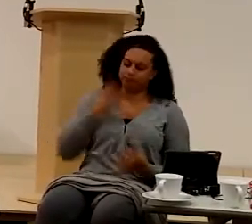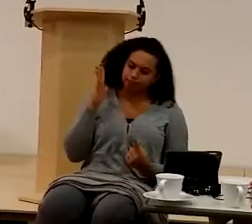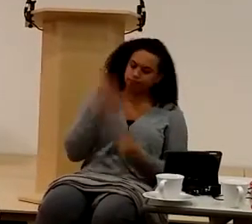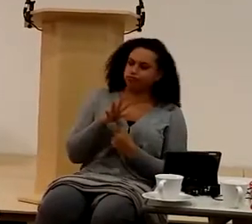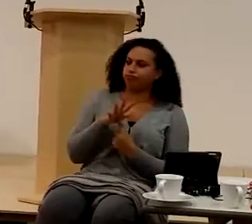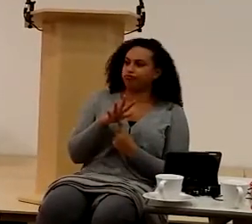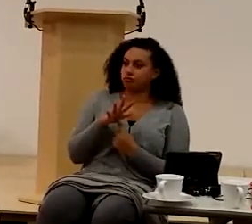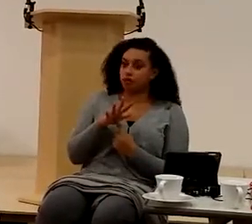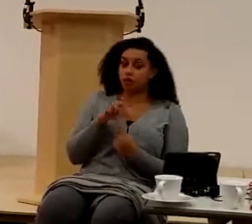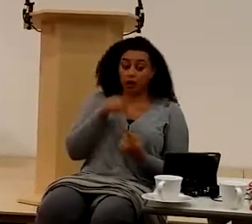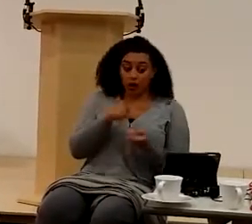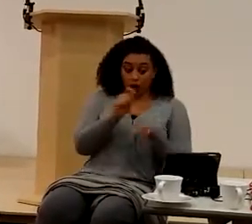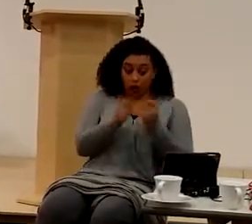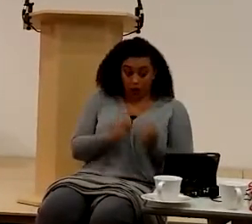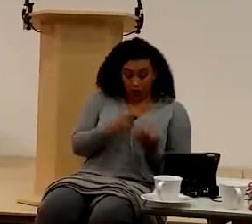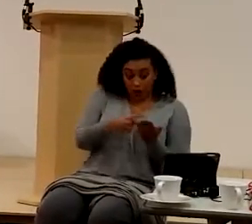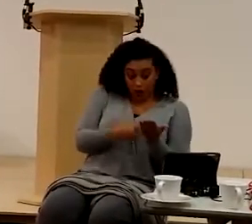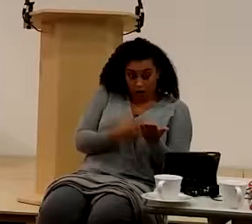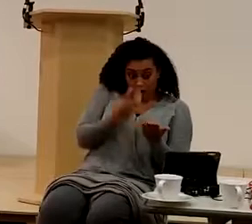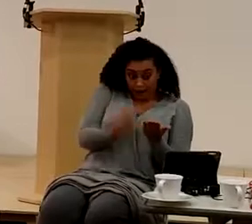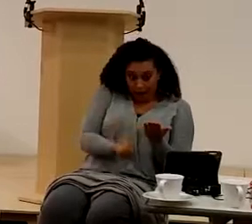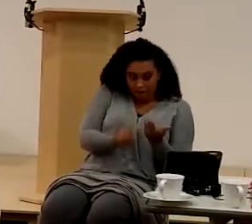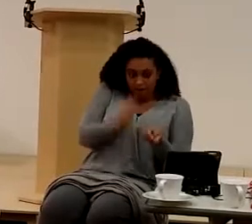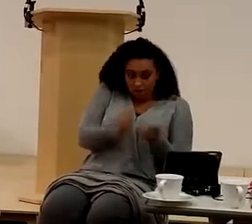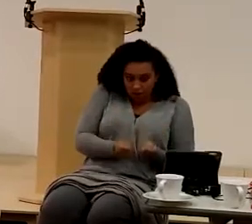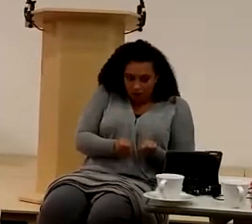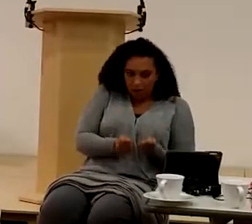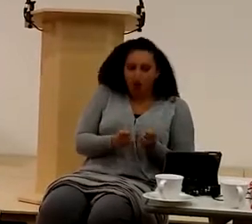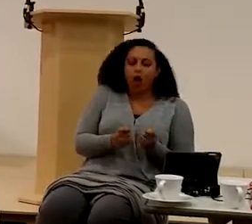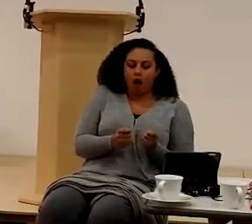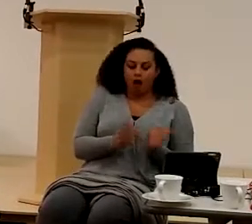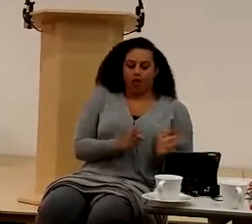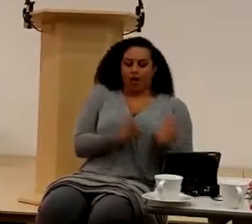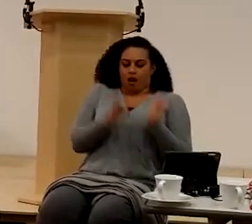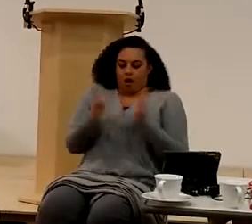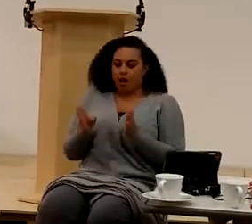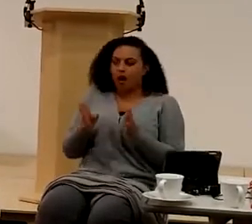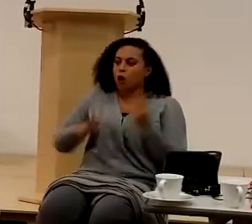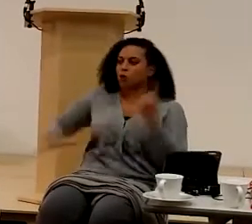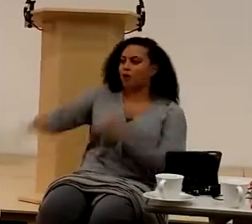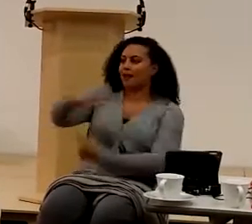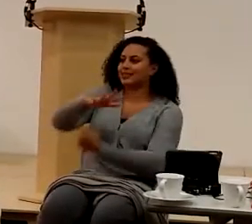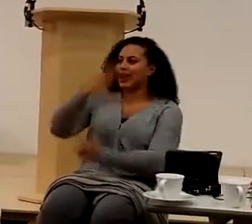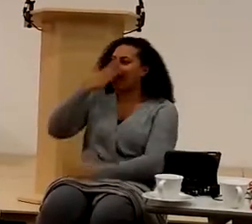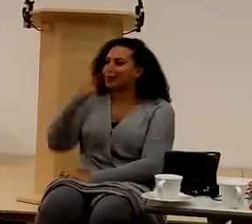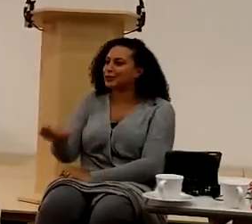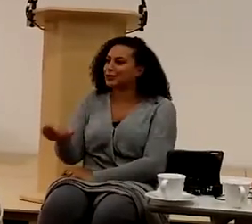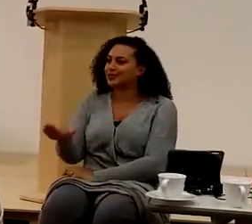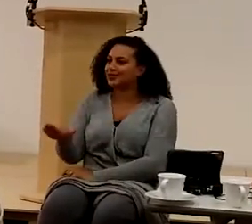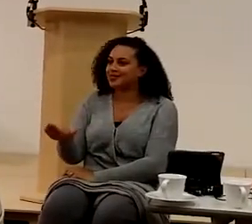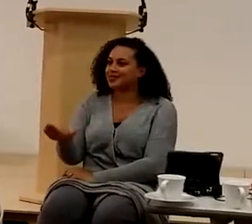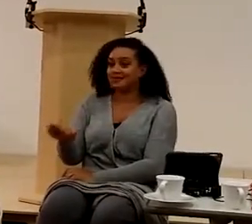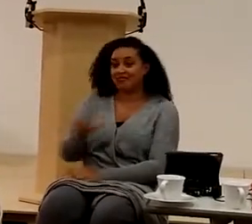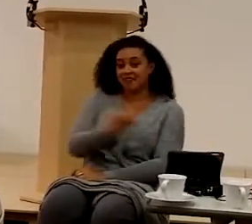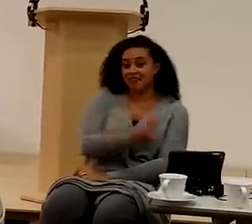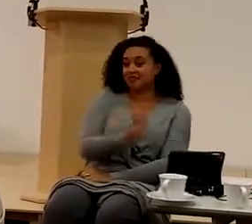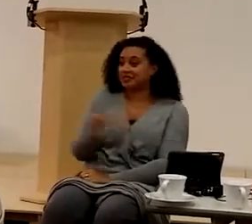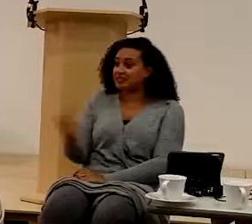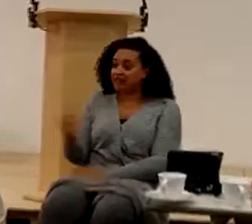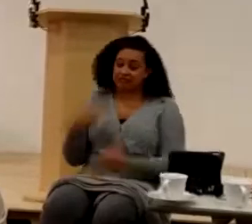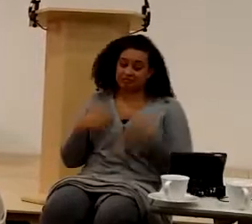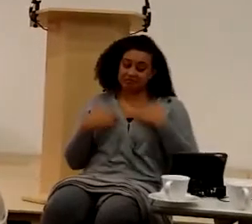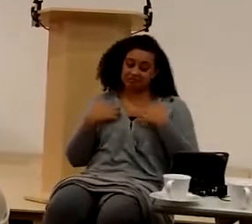making selected concessions based on how they